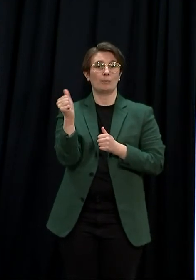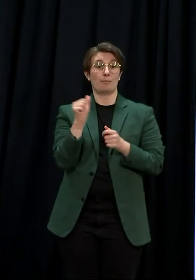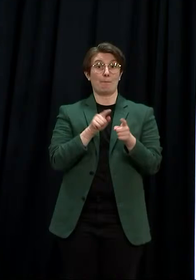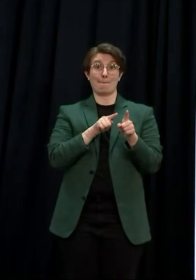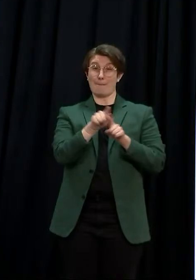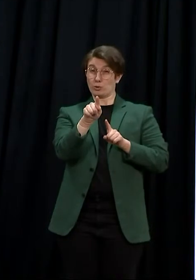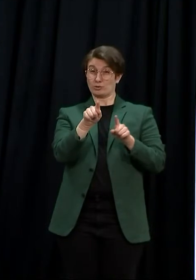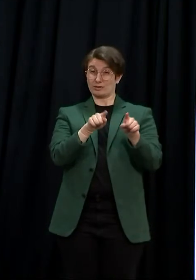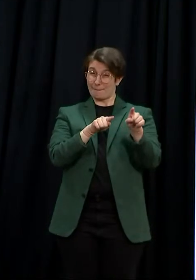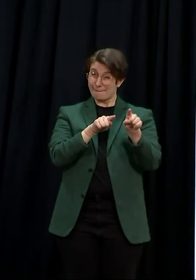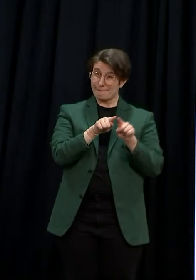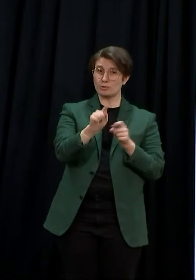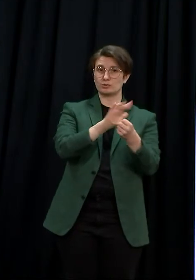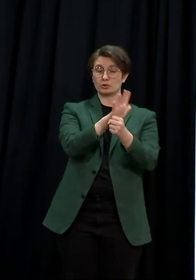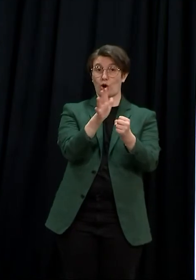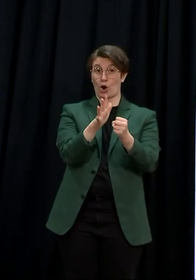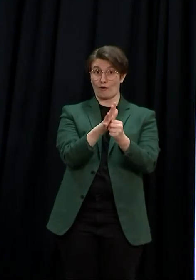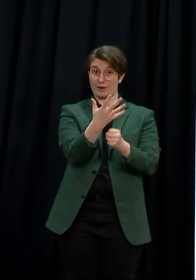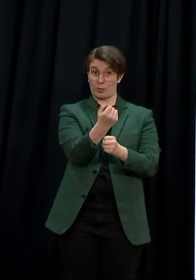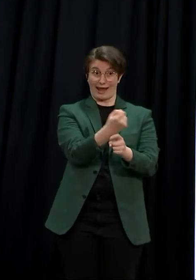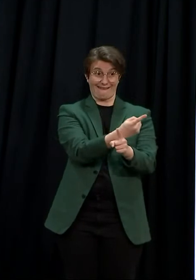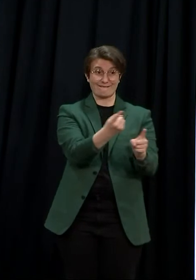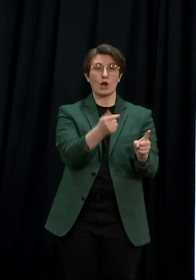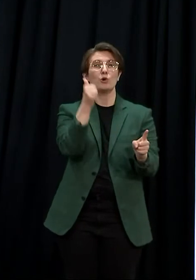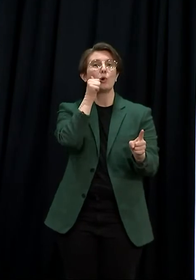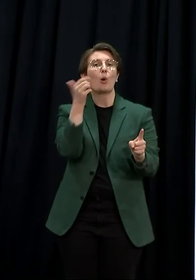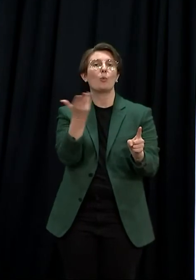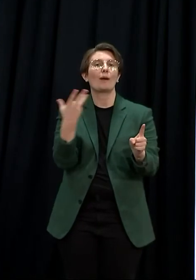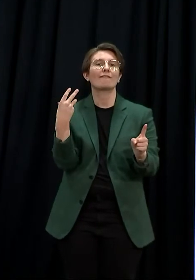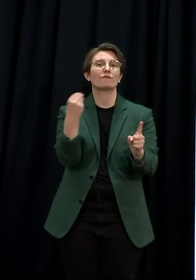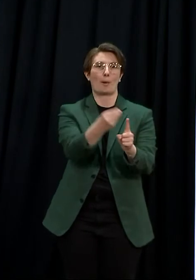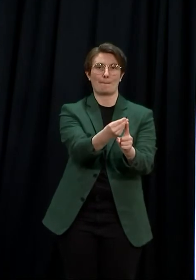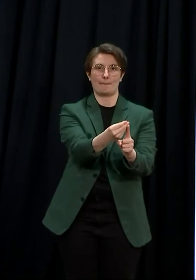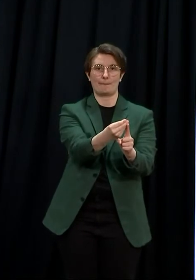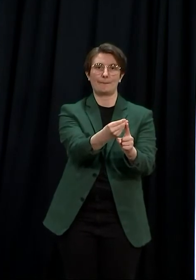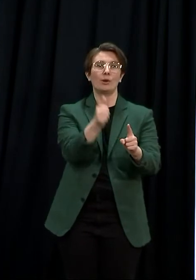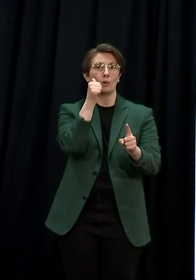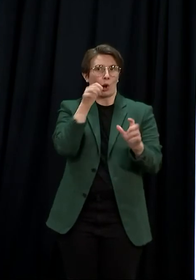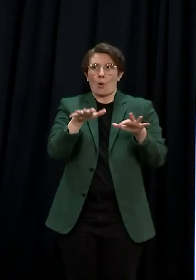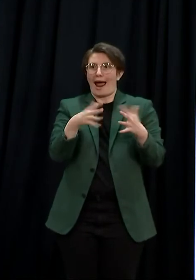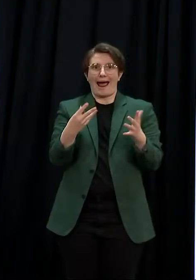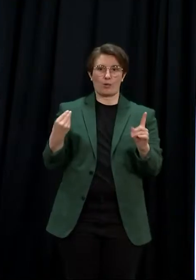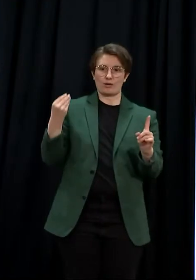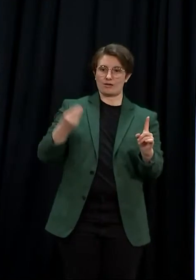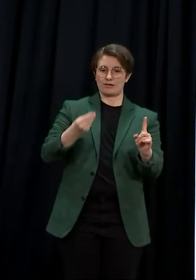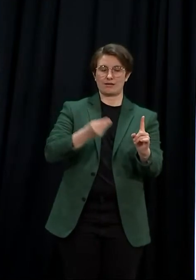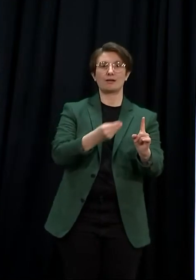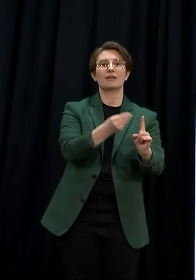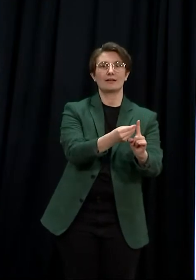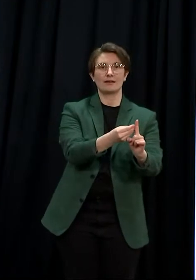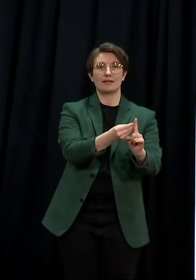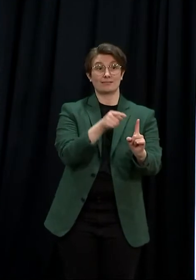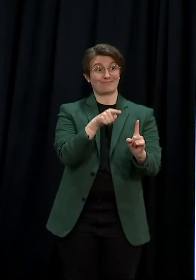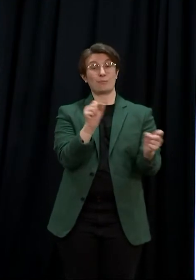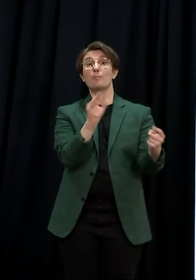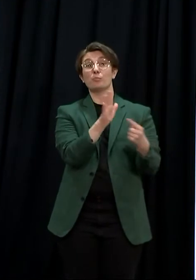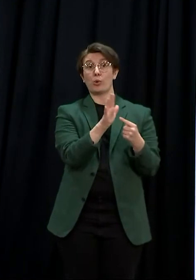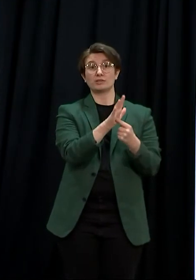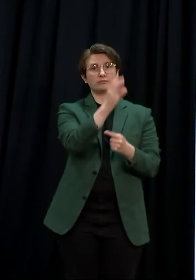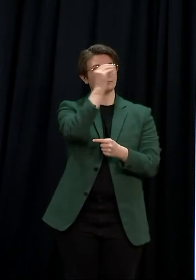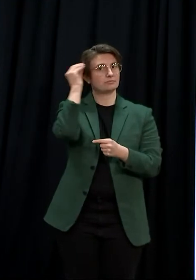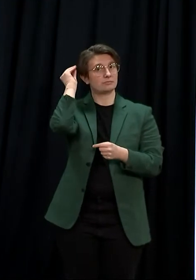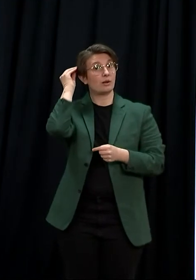from. This is a simple and important reminder because it's an indication of the general control that we have with